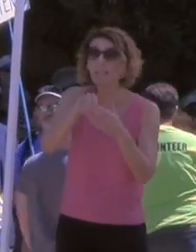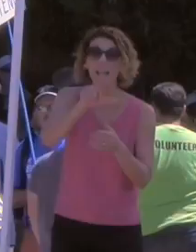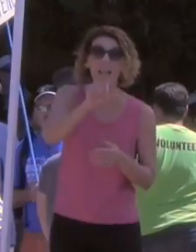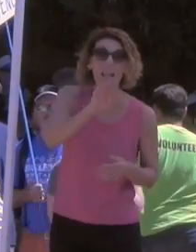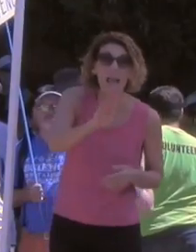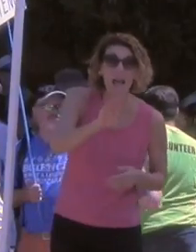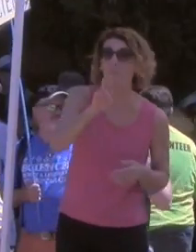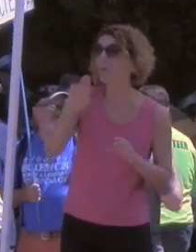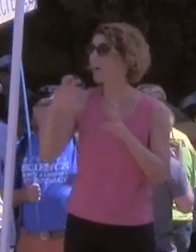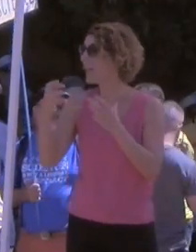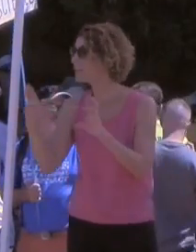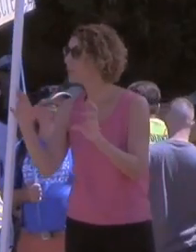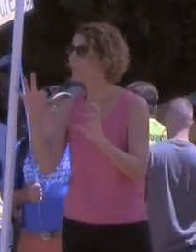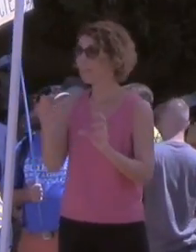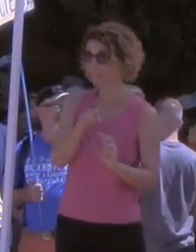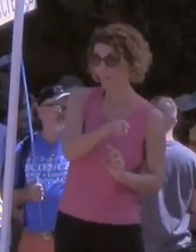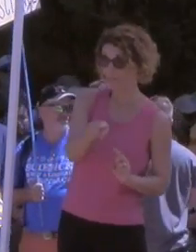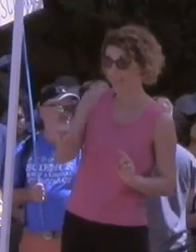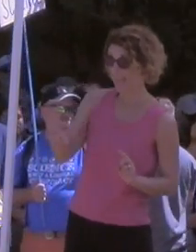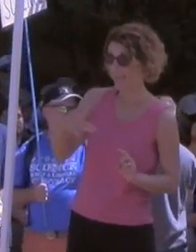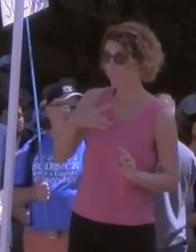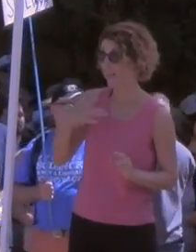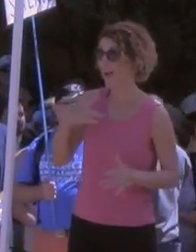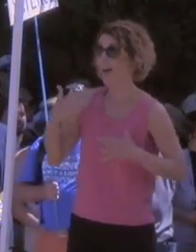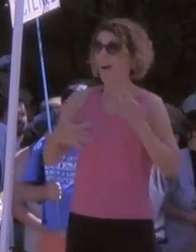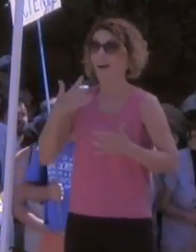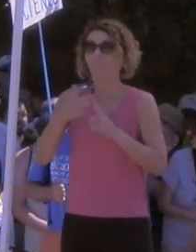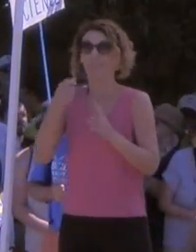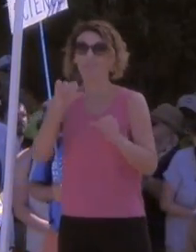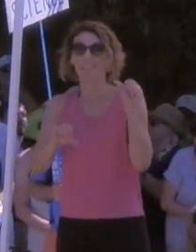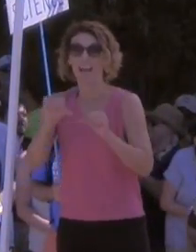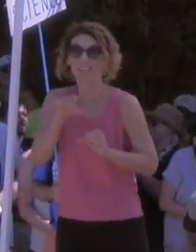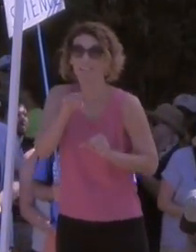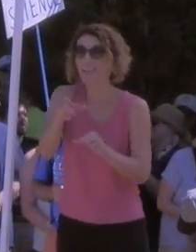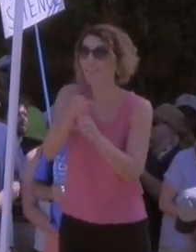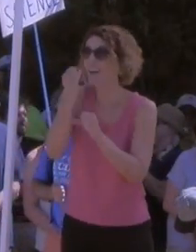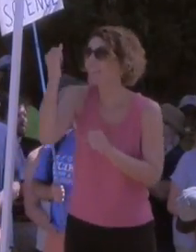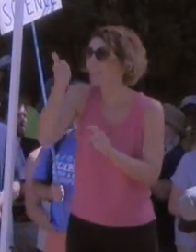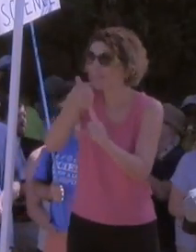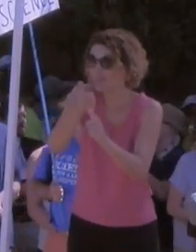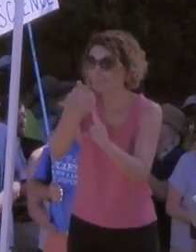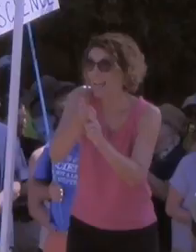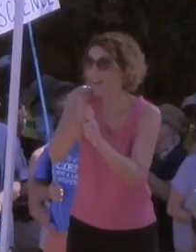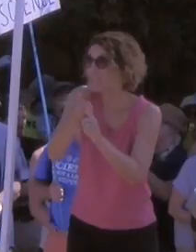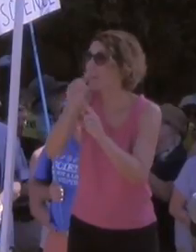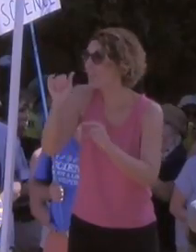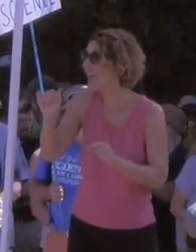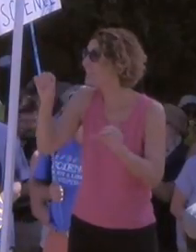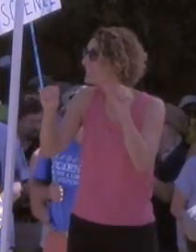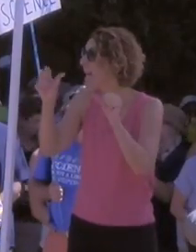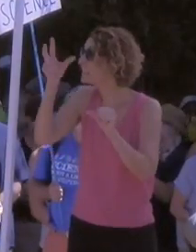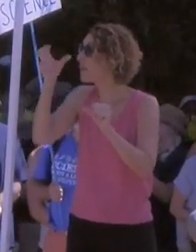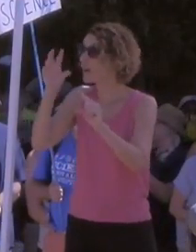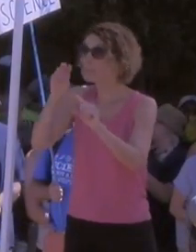classroom, get bit by the bug of science and get an idea what scientific method might